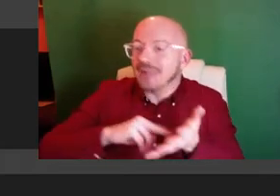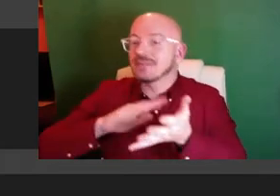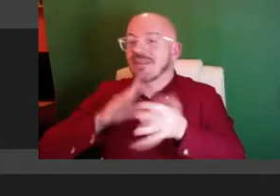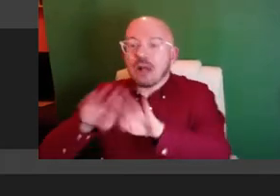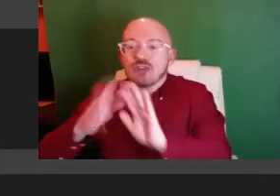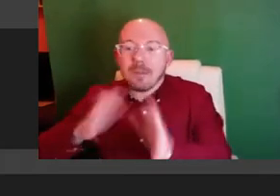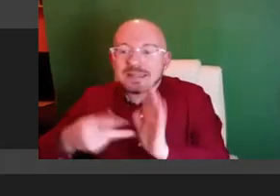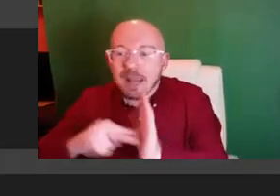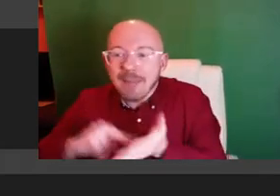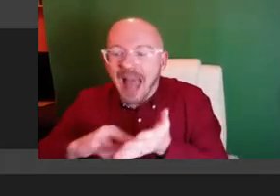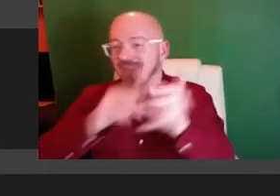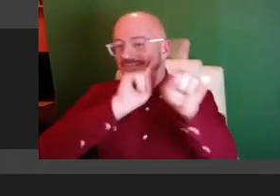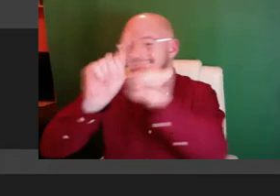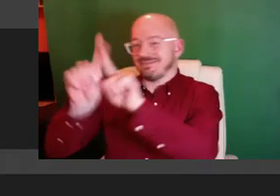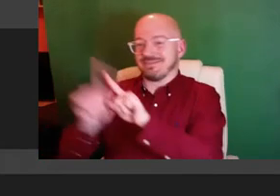plans,